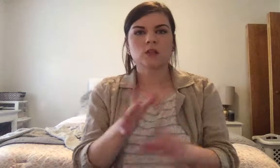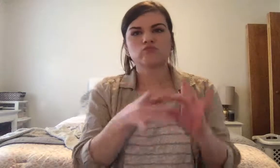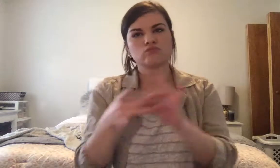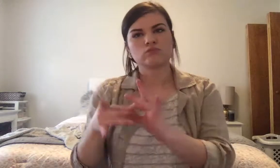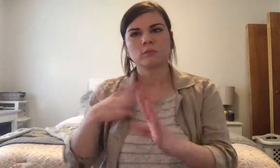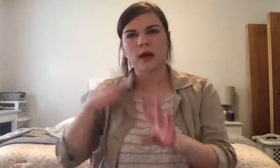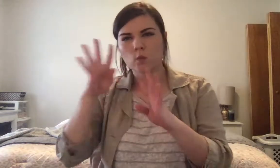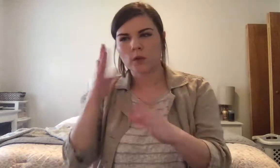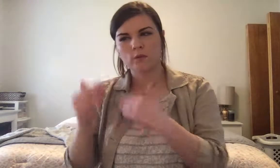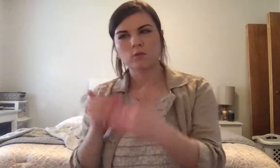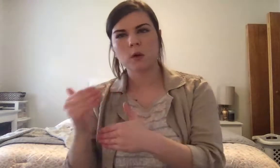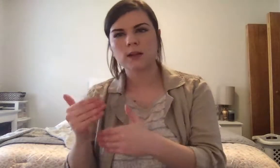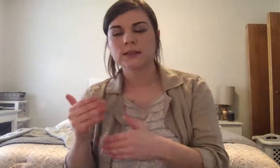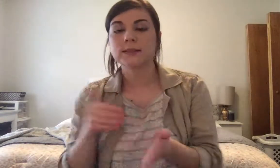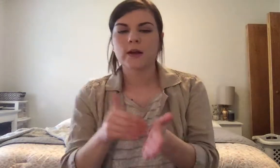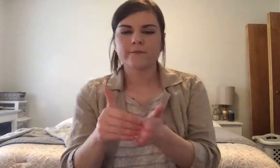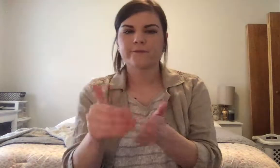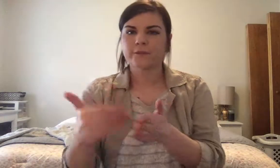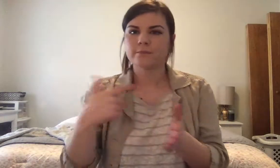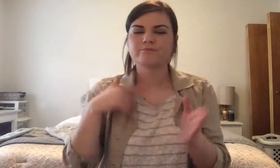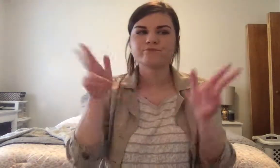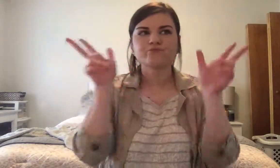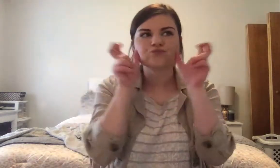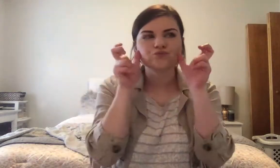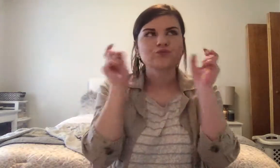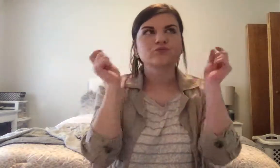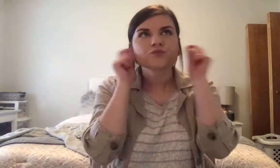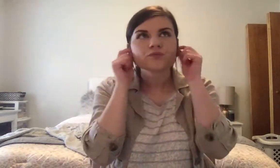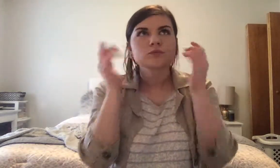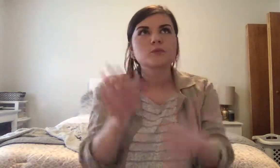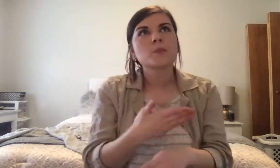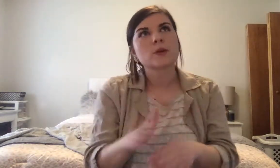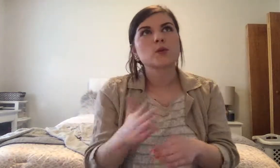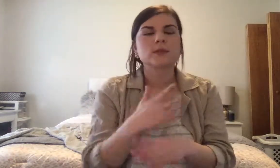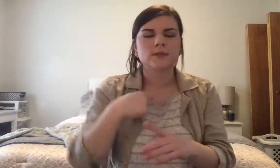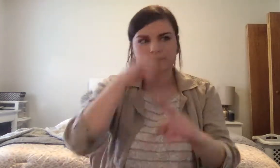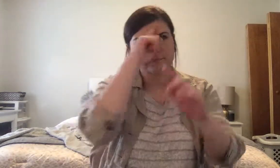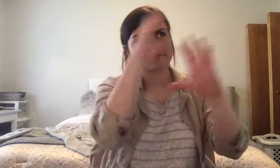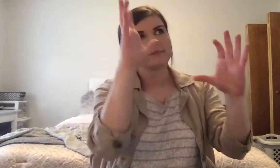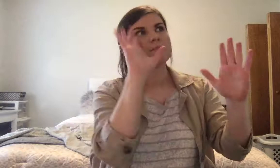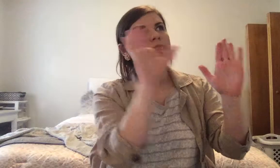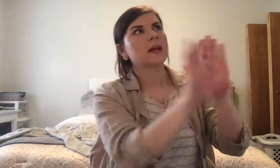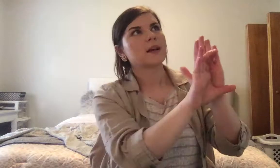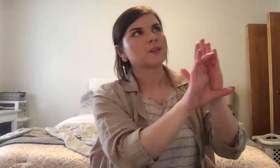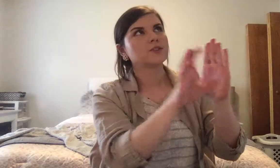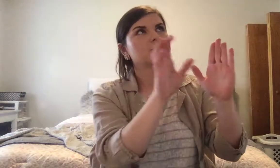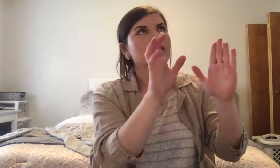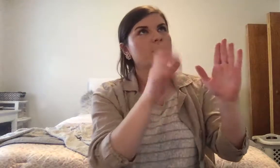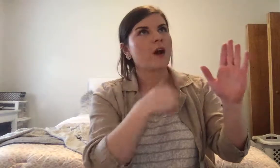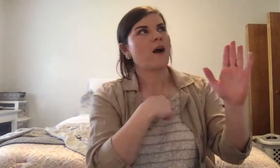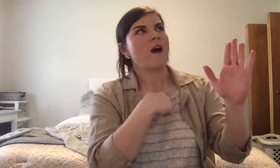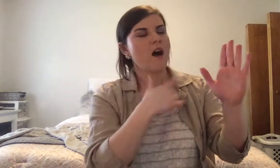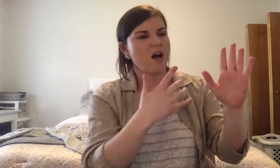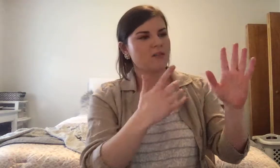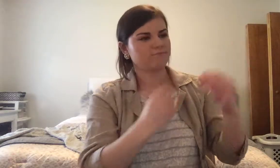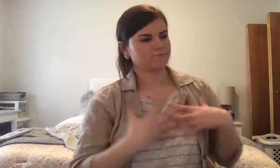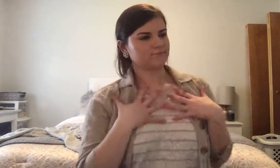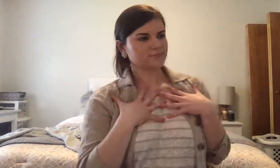to music and an image pops in my head, and that ignites an idea of going either